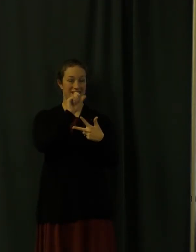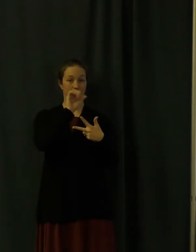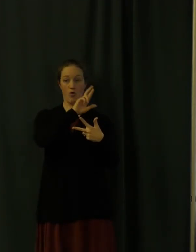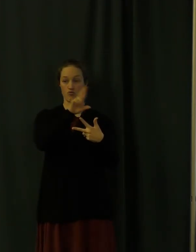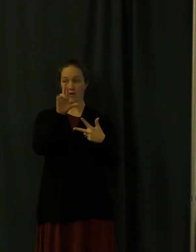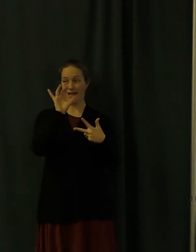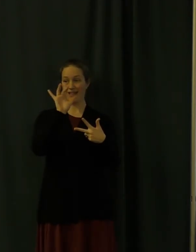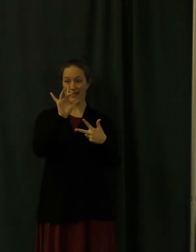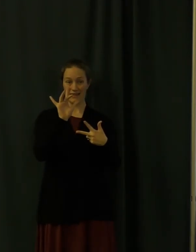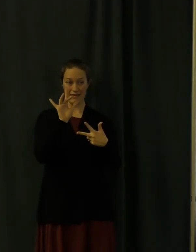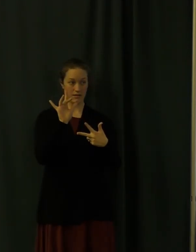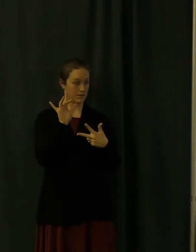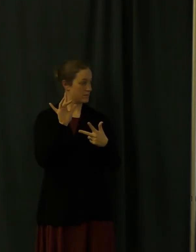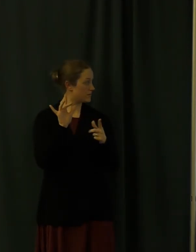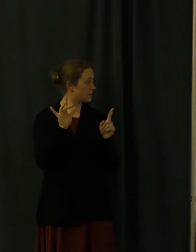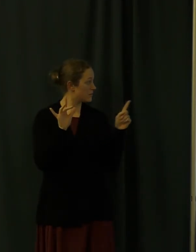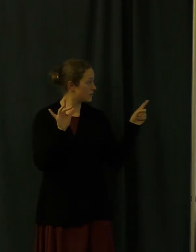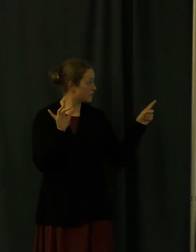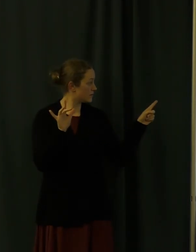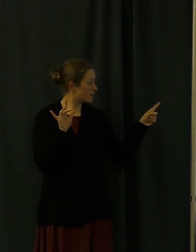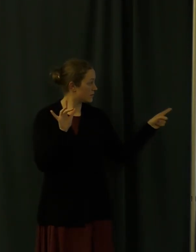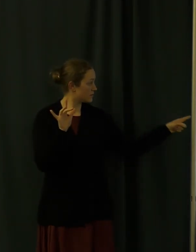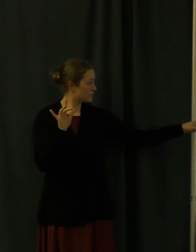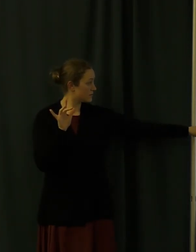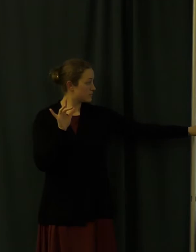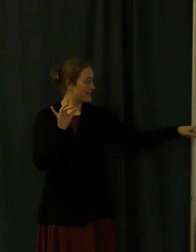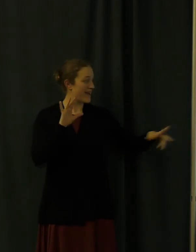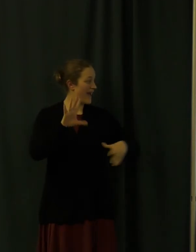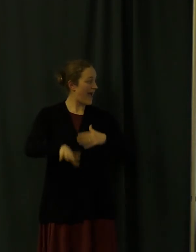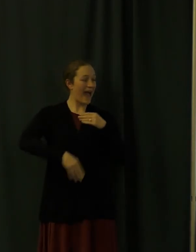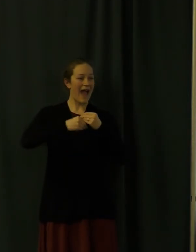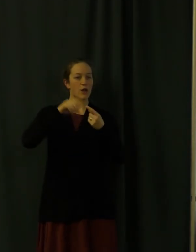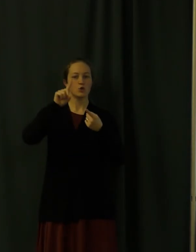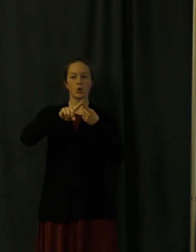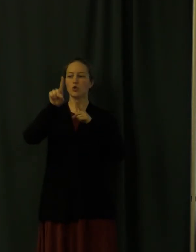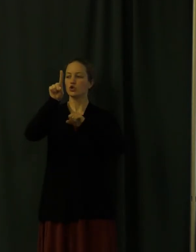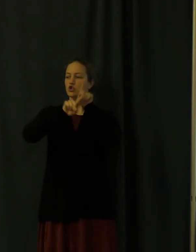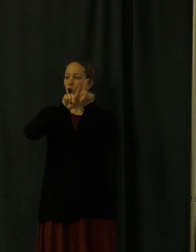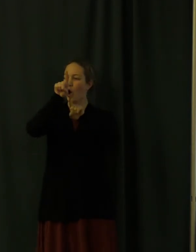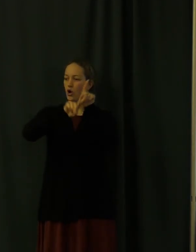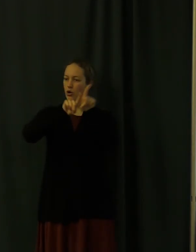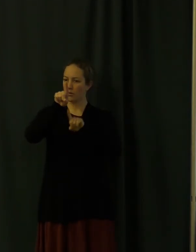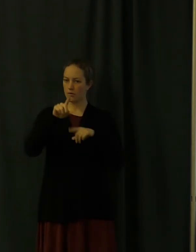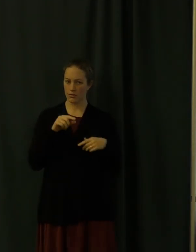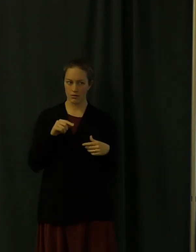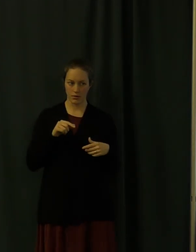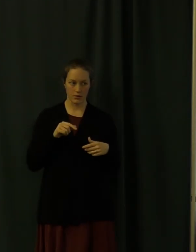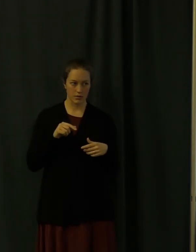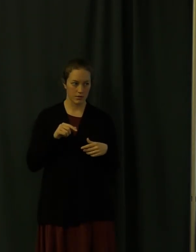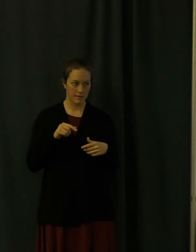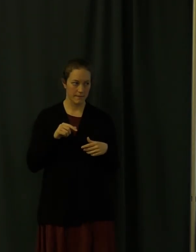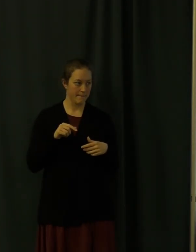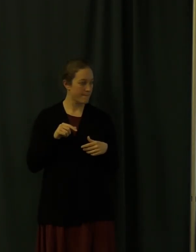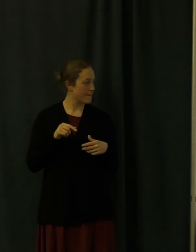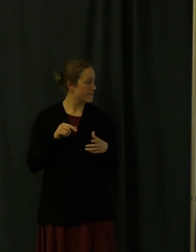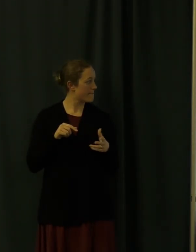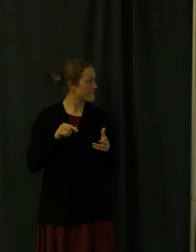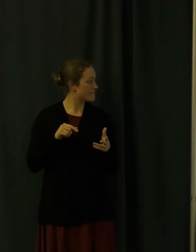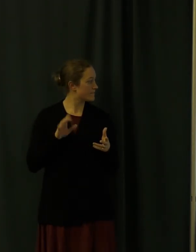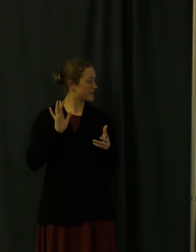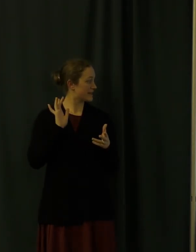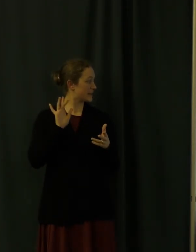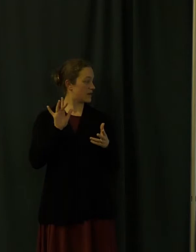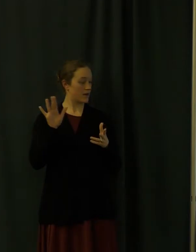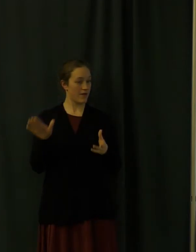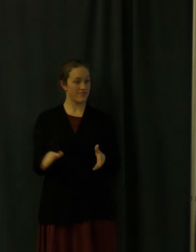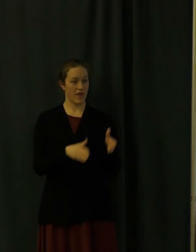it, you can click this Add to Starred. And then over here in your list